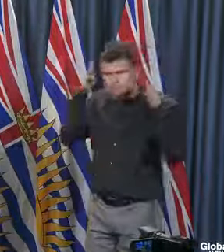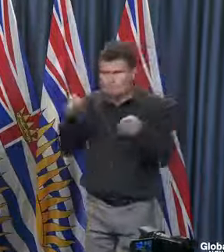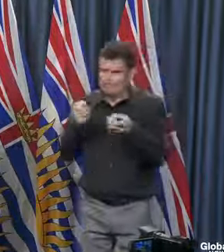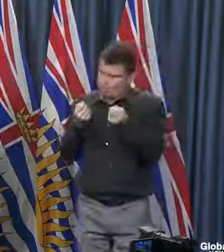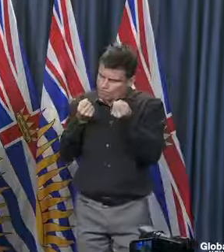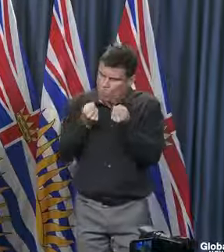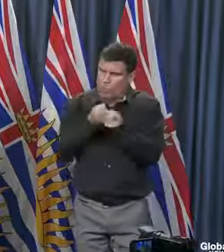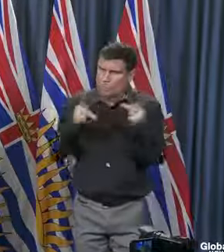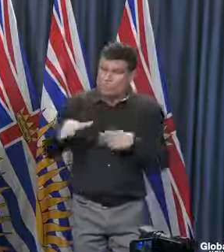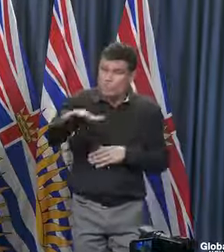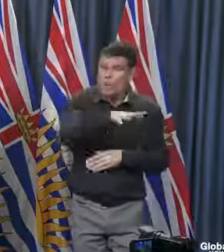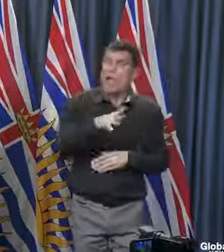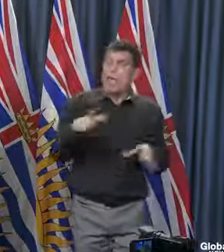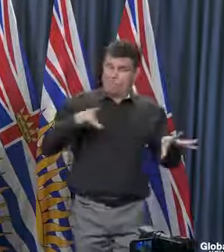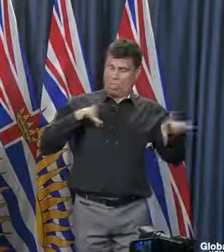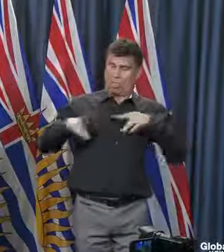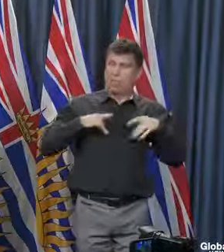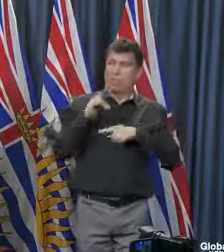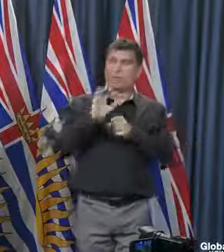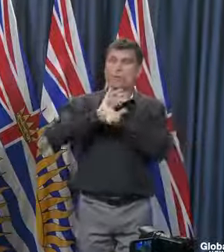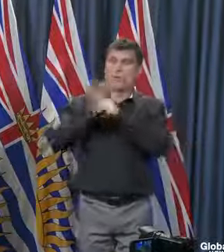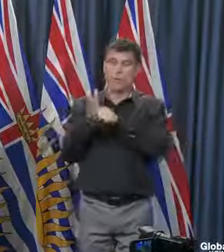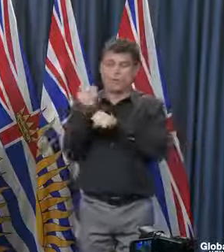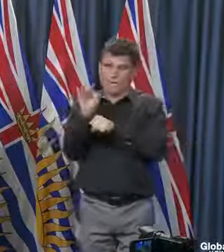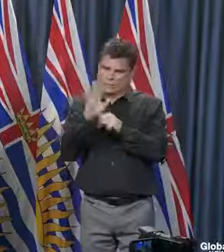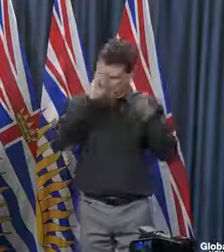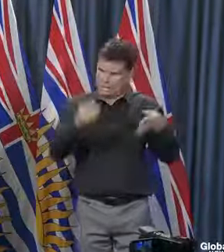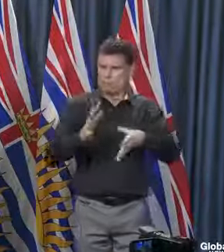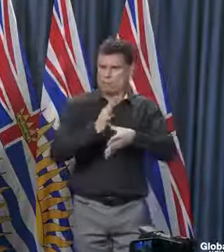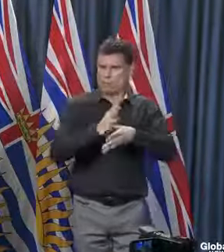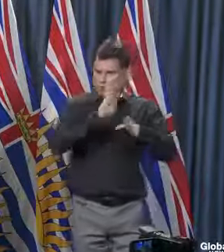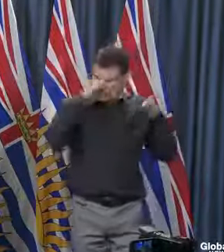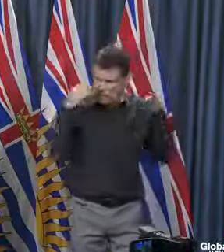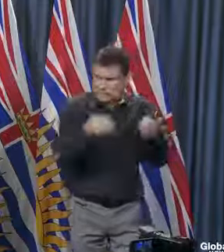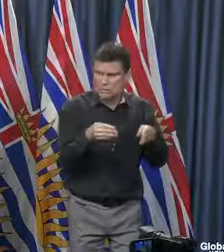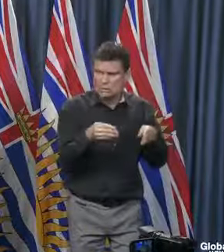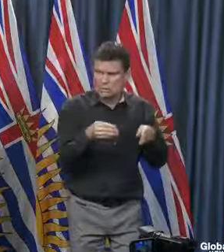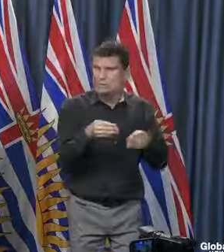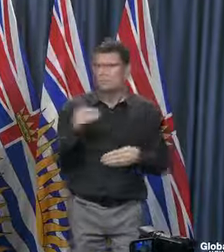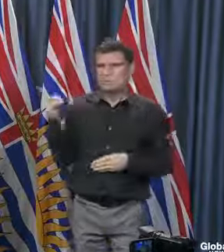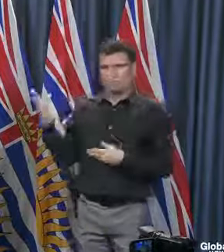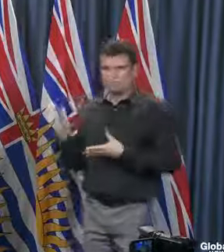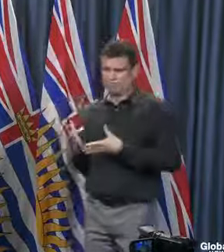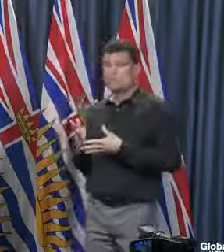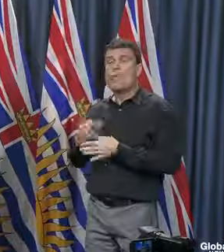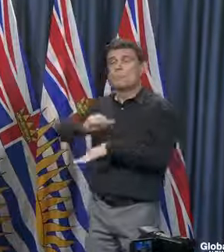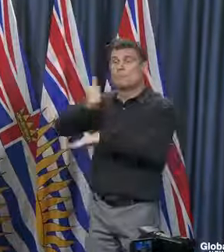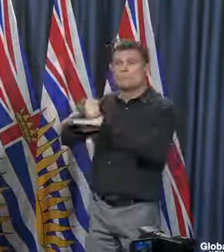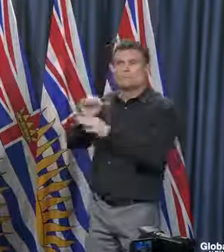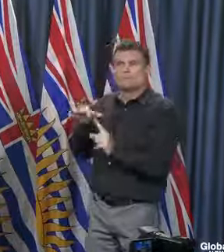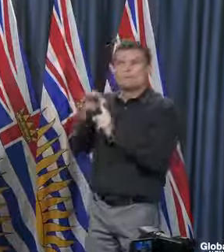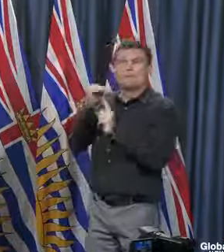other health issues, the province has created a dedicated phone service to provide British Columbians with information. That's